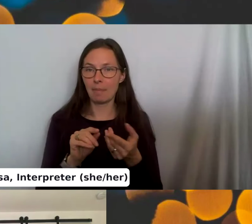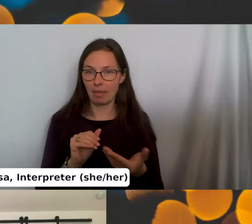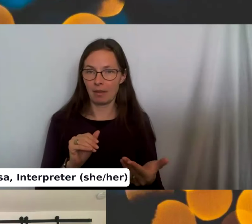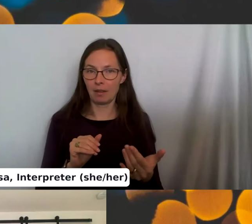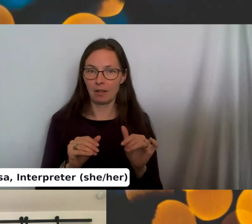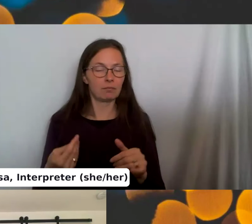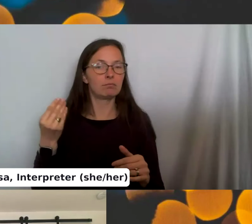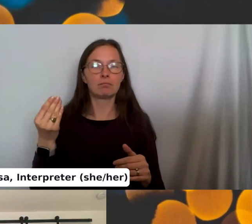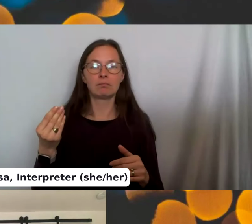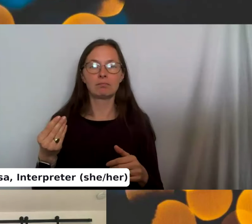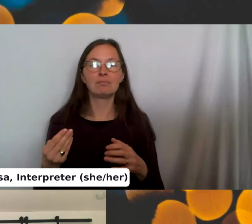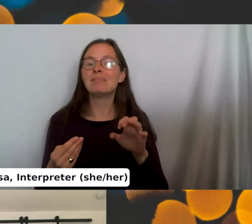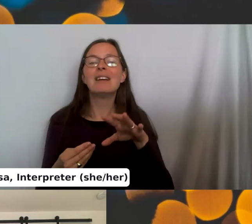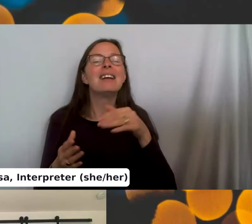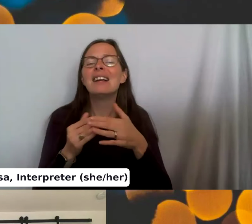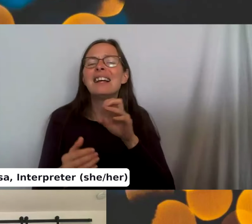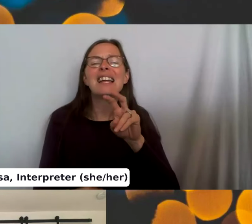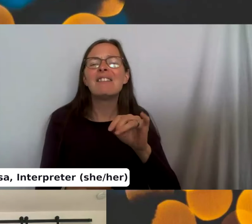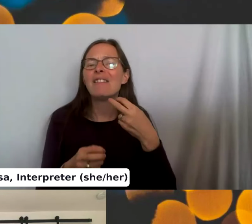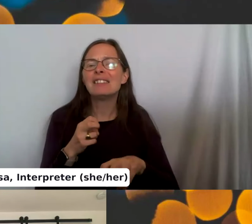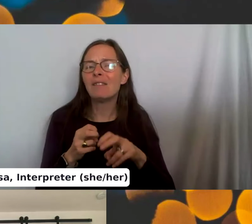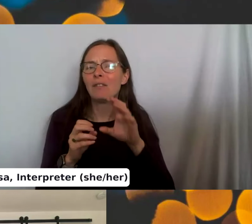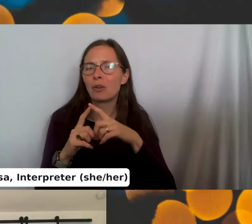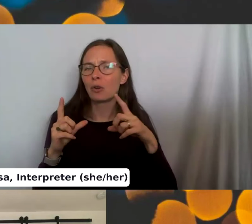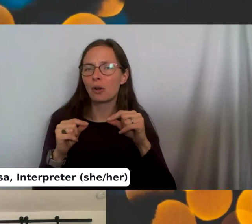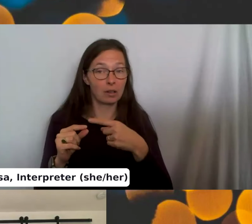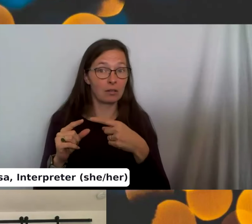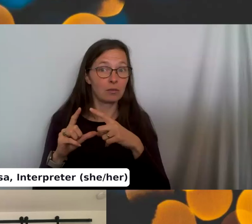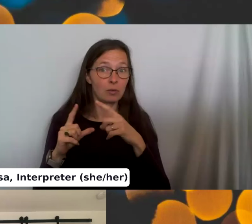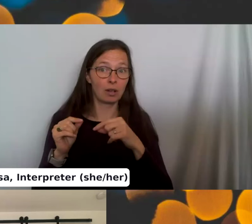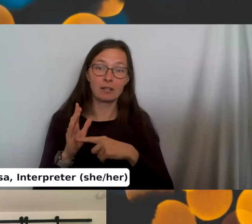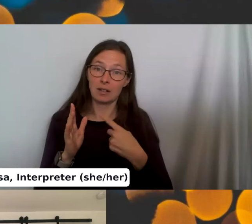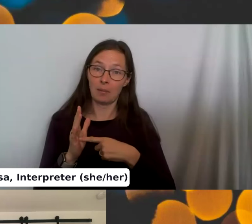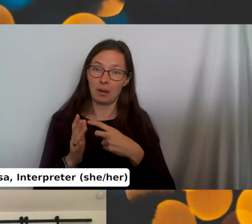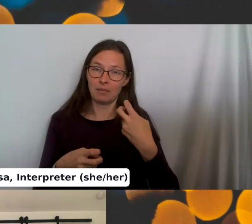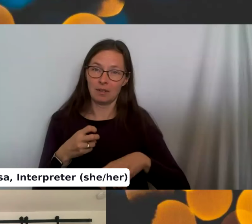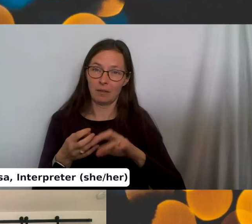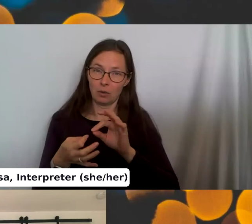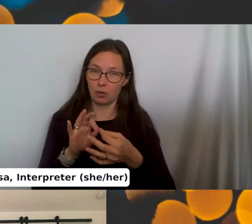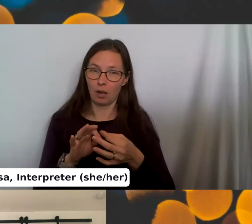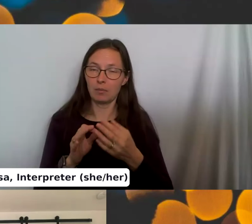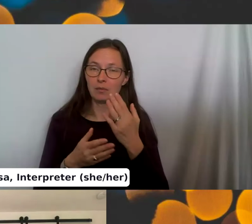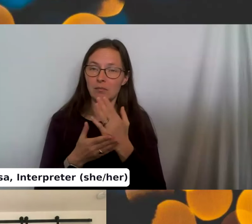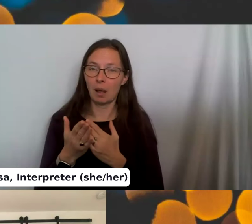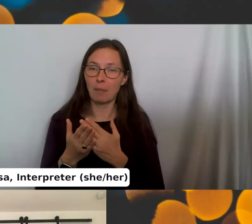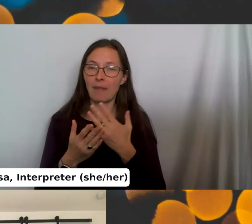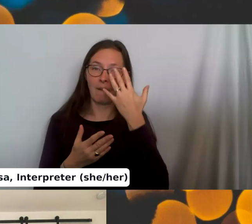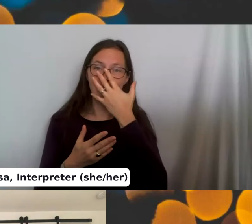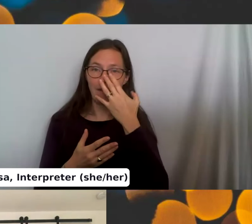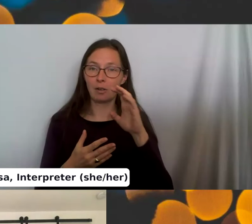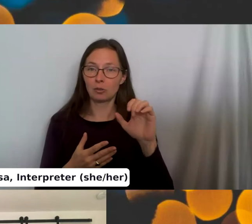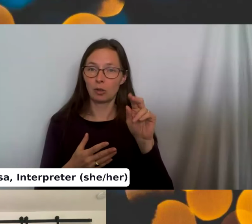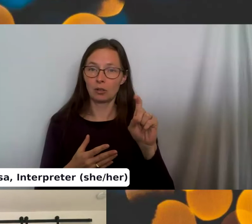it's like, even if it's a more difficult card, like these cards are sometimes difficult to interpret, the face cards, or if